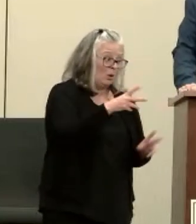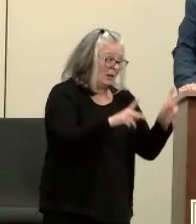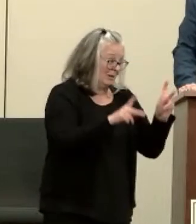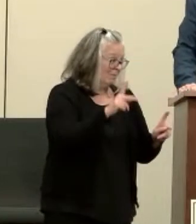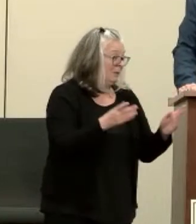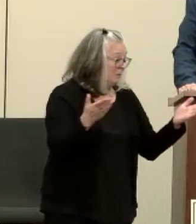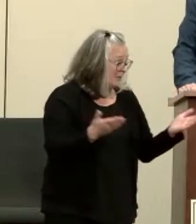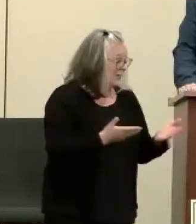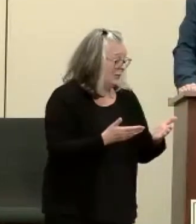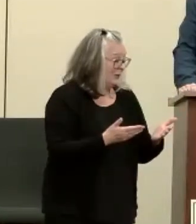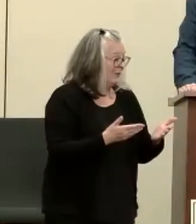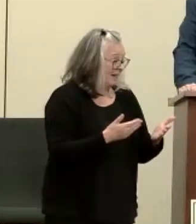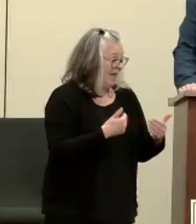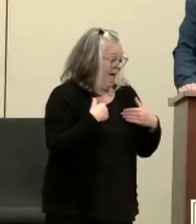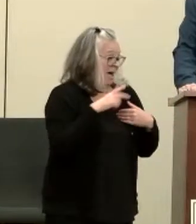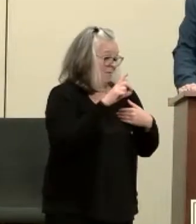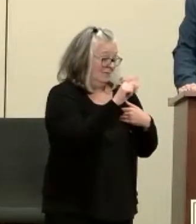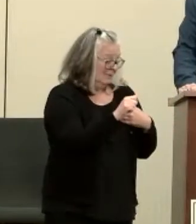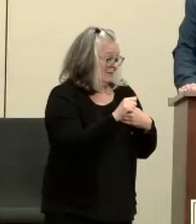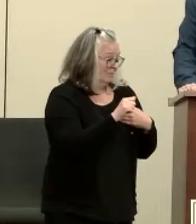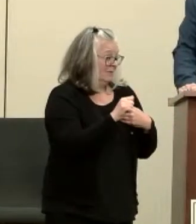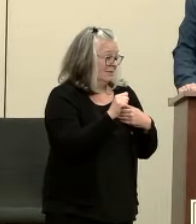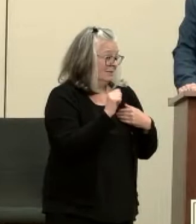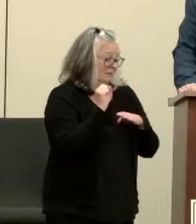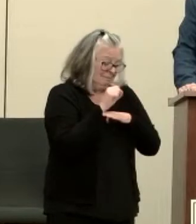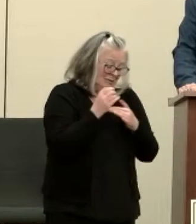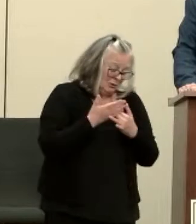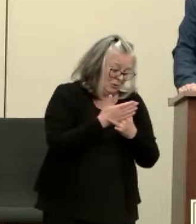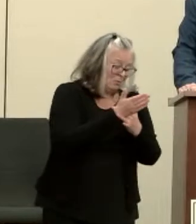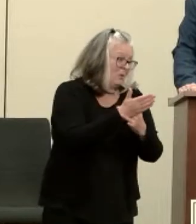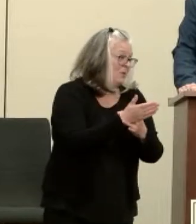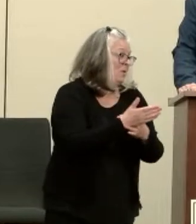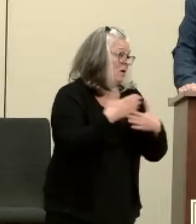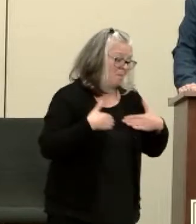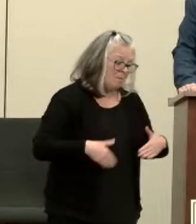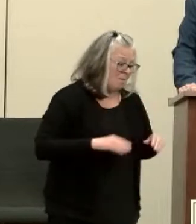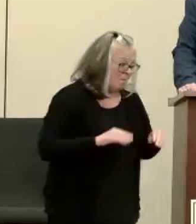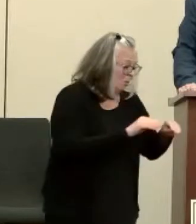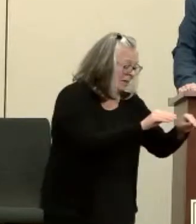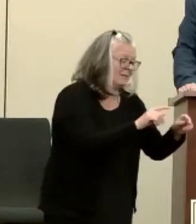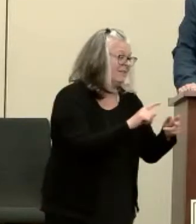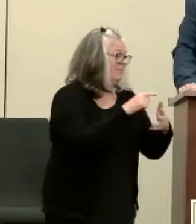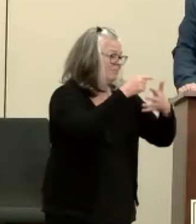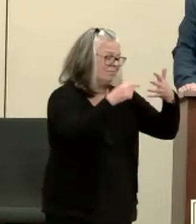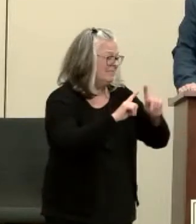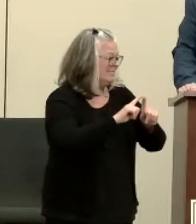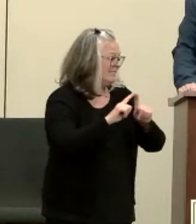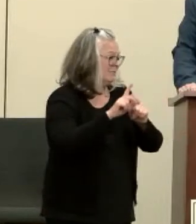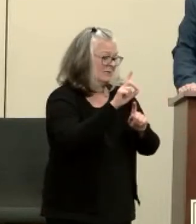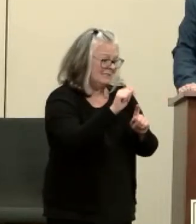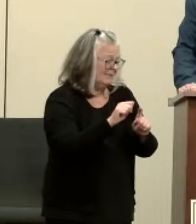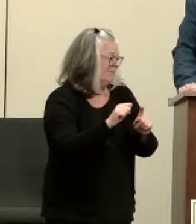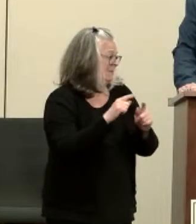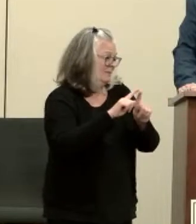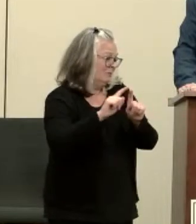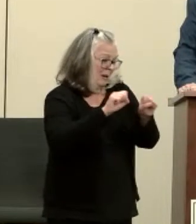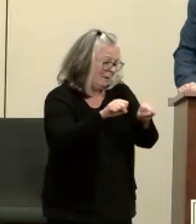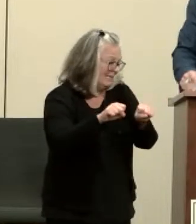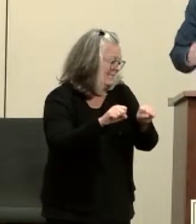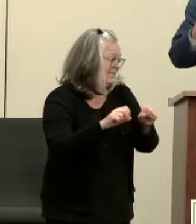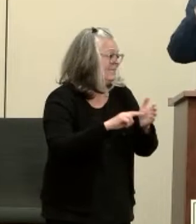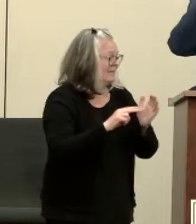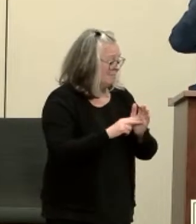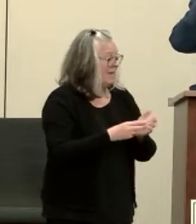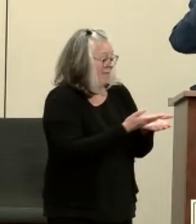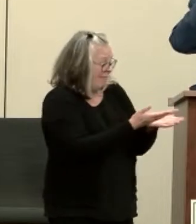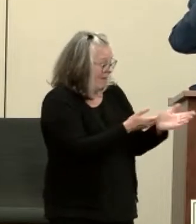who have overcome issues with mobility or with issues with different aspects of abilities are able